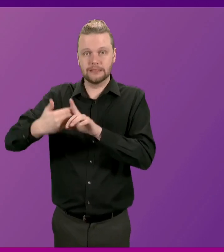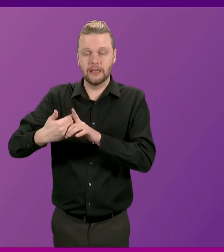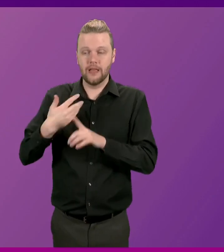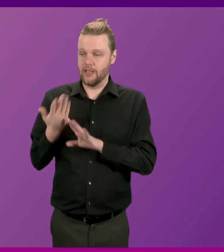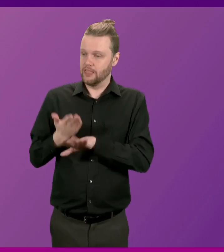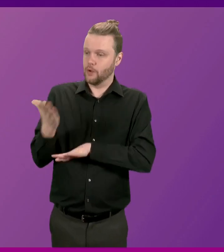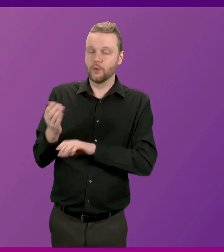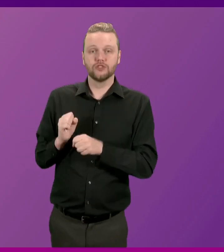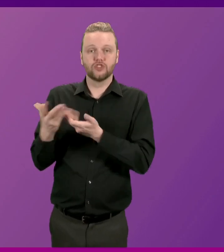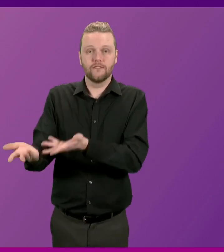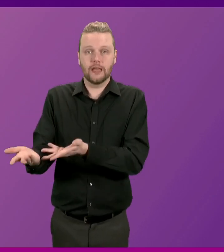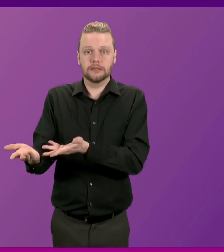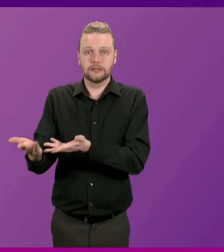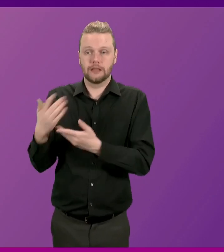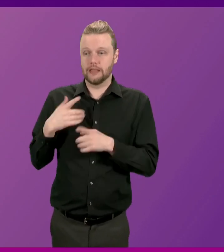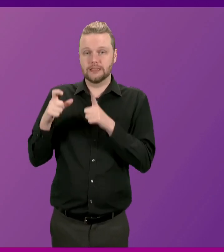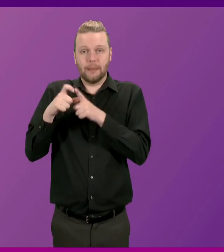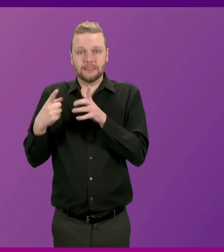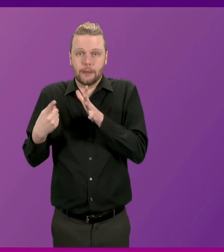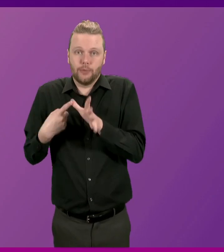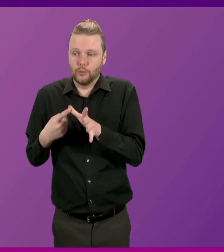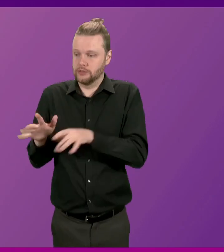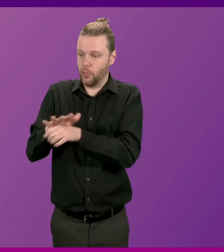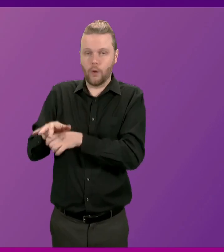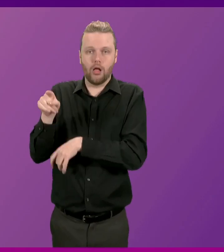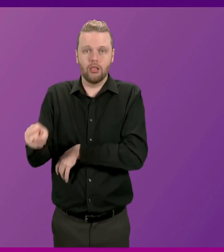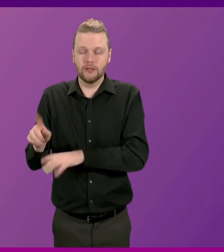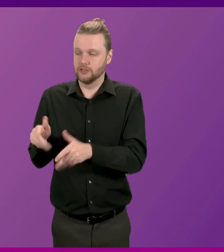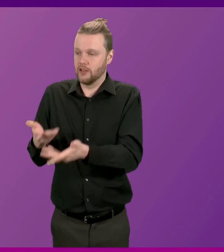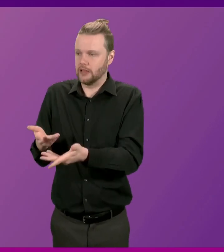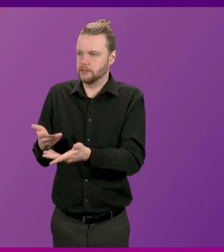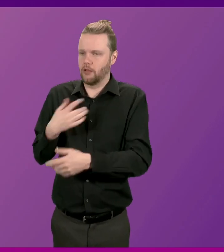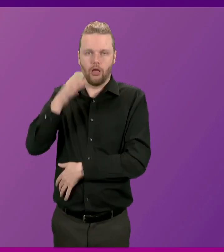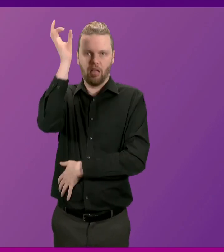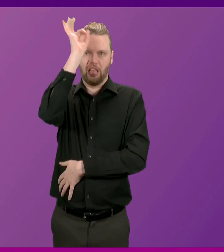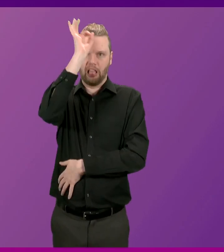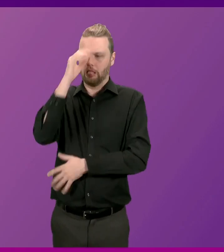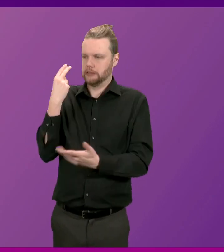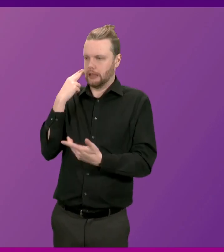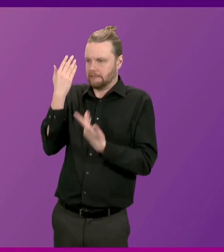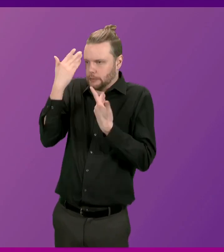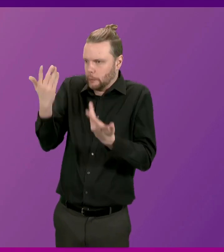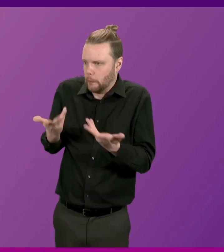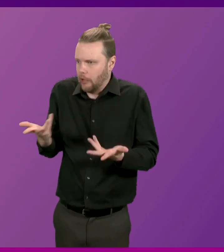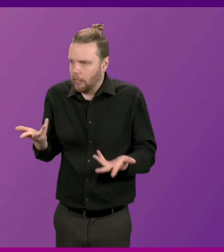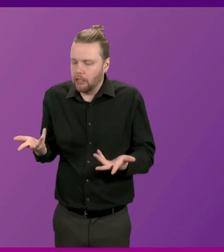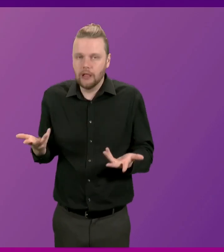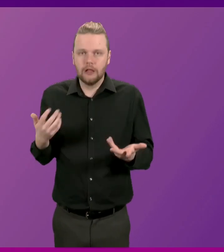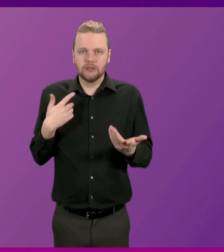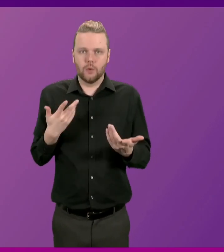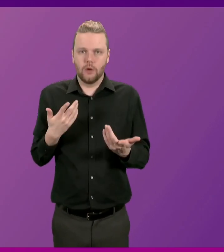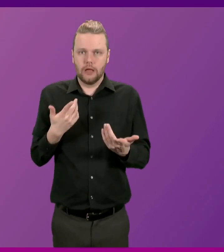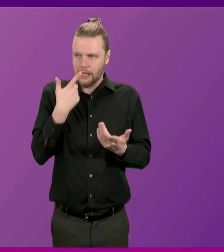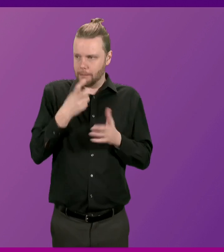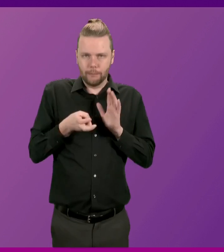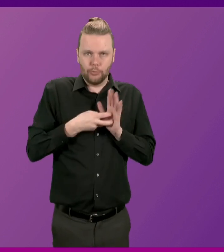to services and the domestic abuse, their local domestic abuse service has no clue what to do. They don't know that they're even entitled to